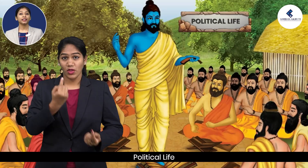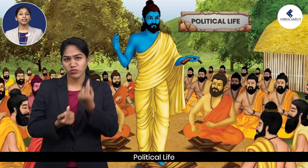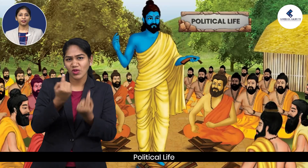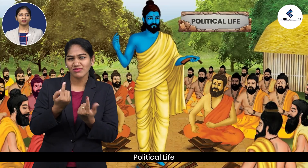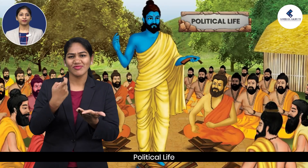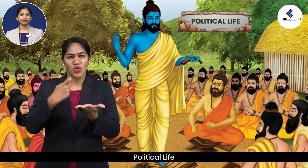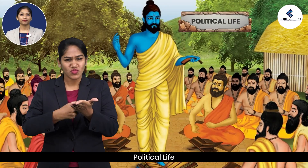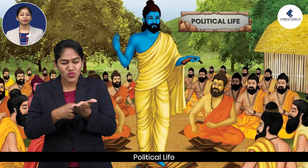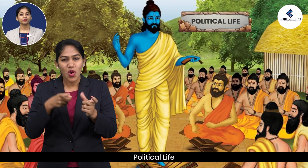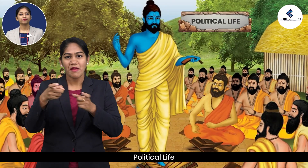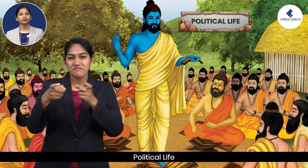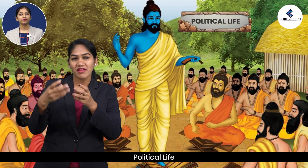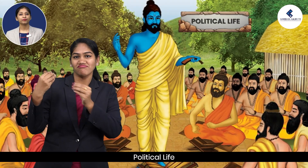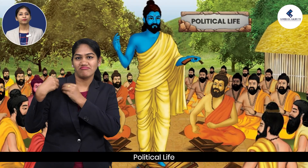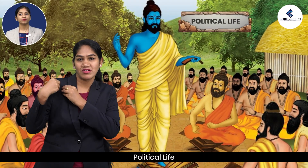Political life.